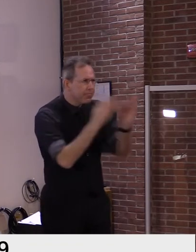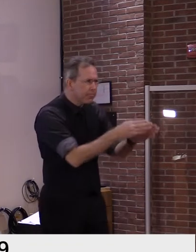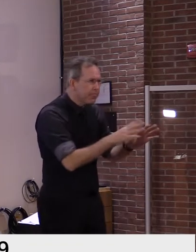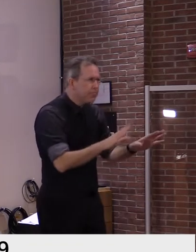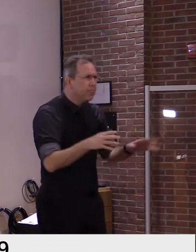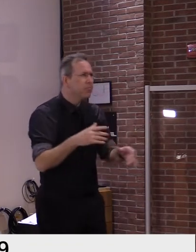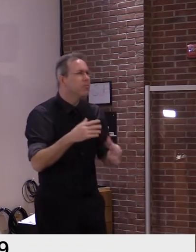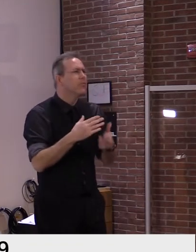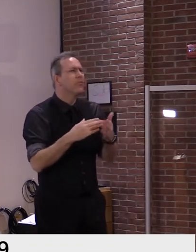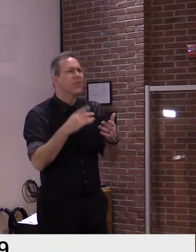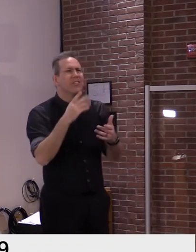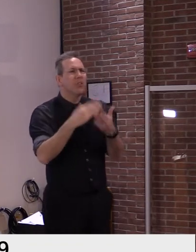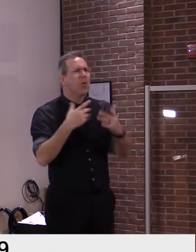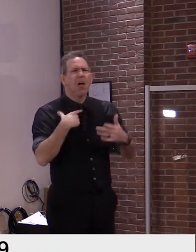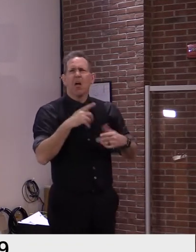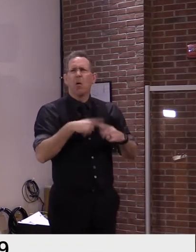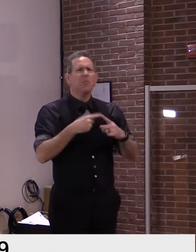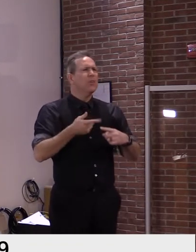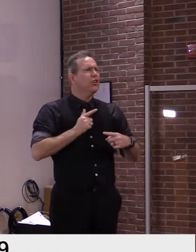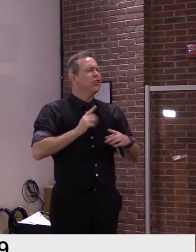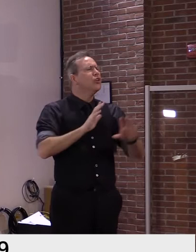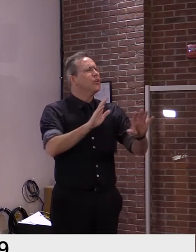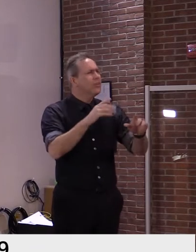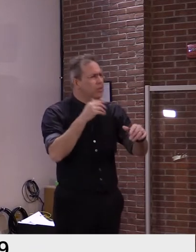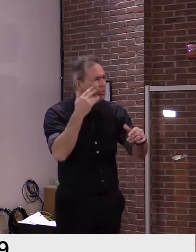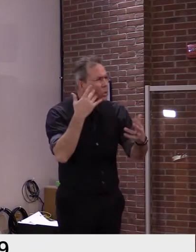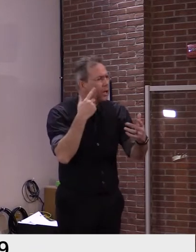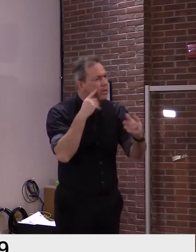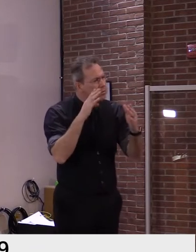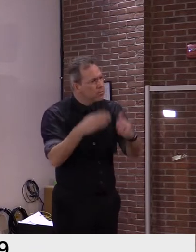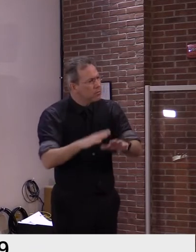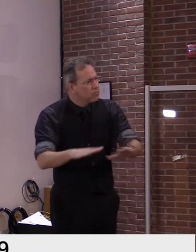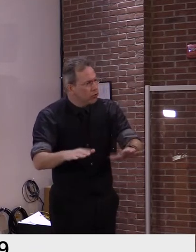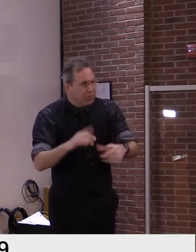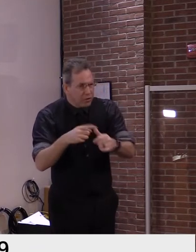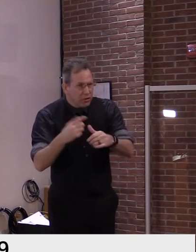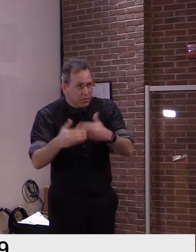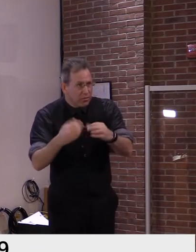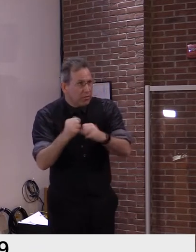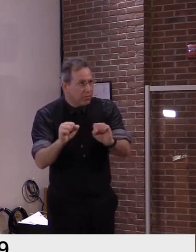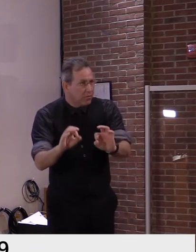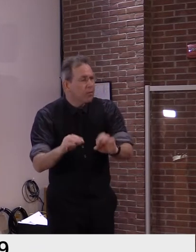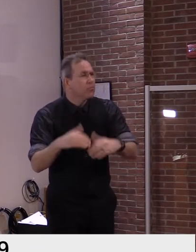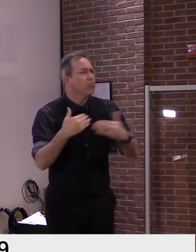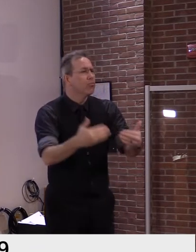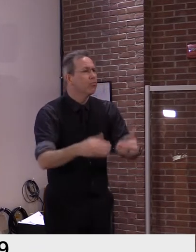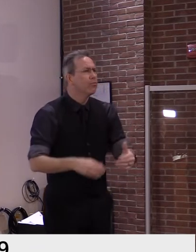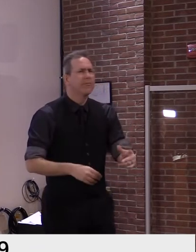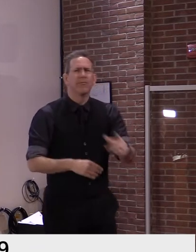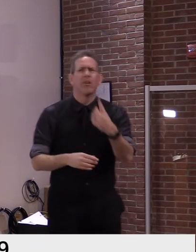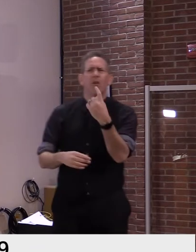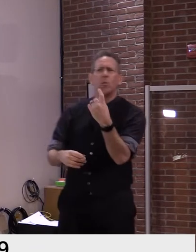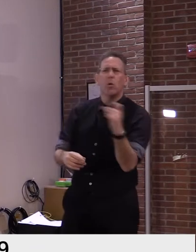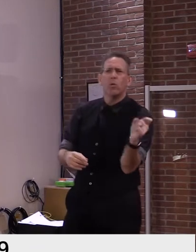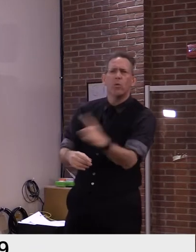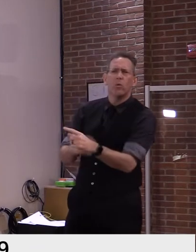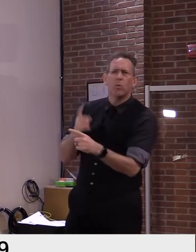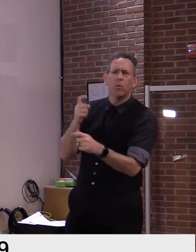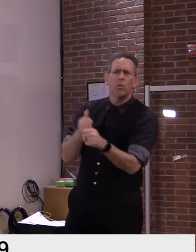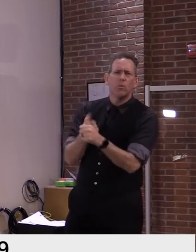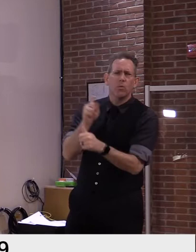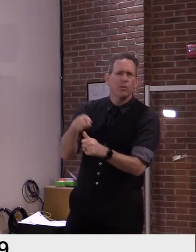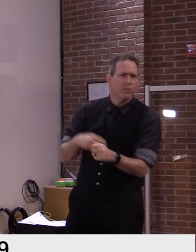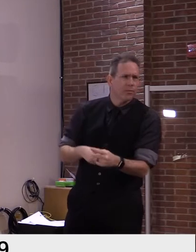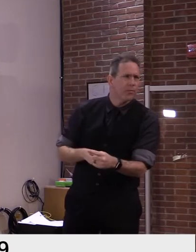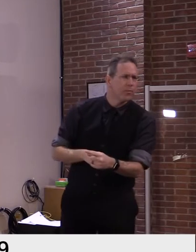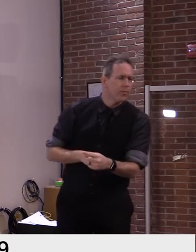through both the age banding and this sort of special program. And then just one last clarifying question. Home child care